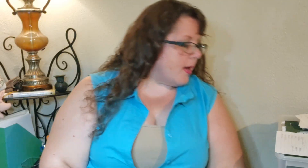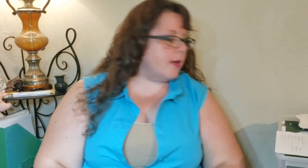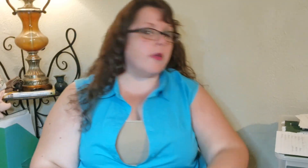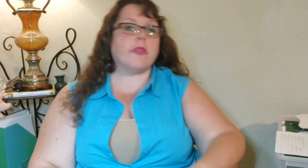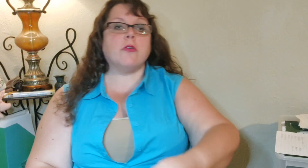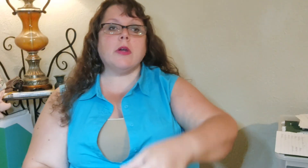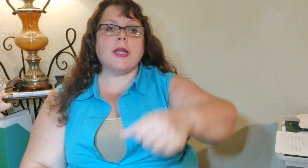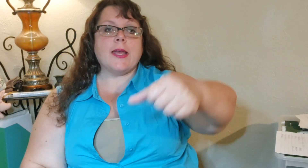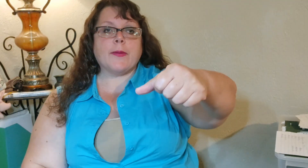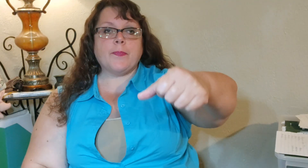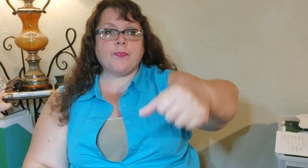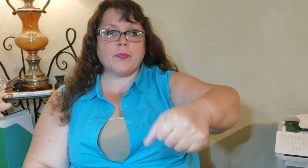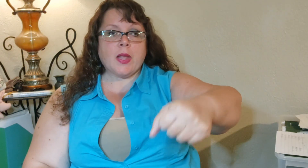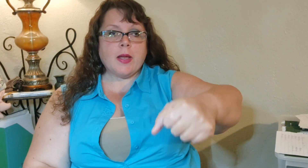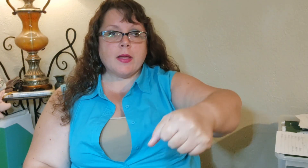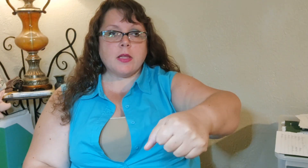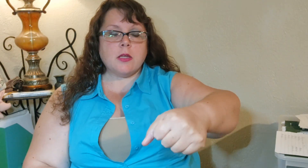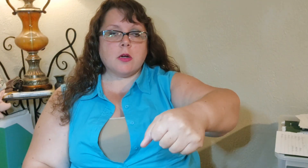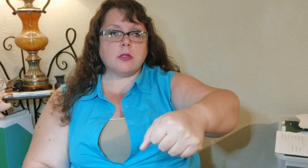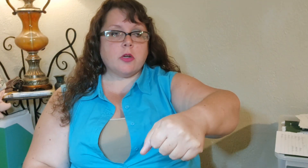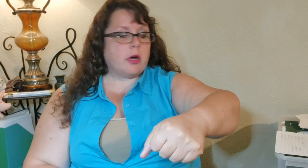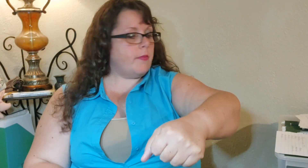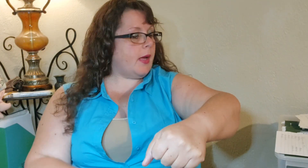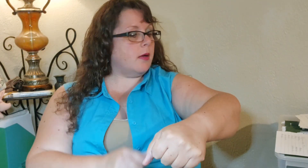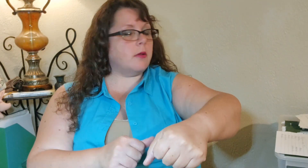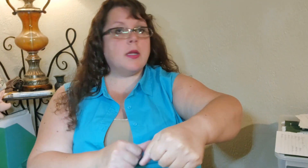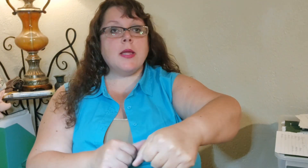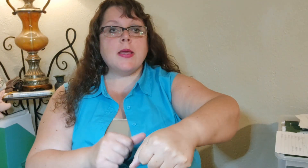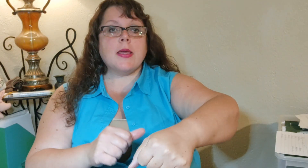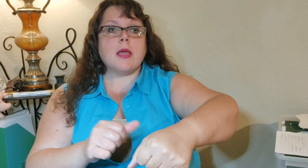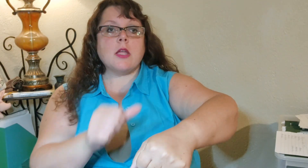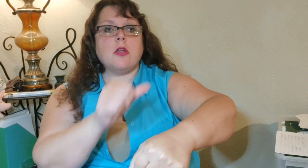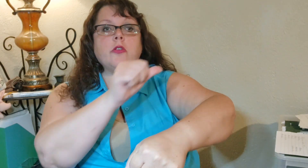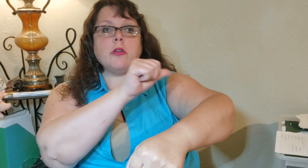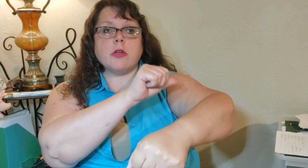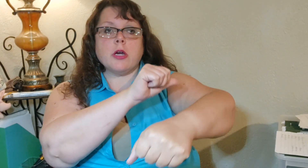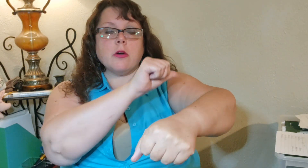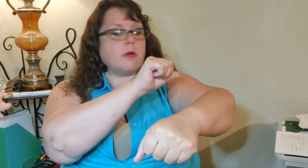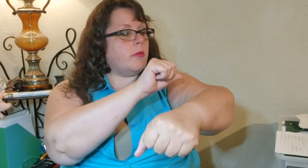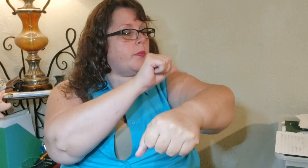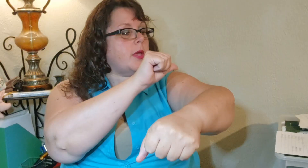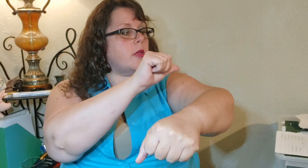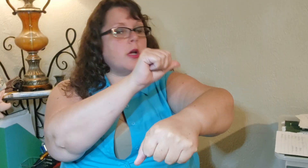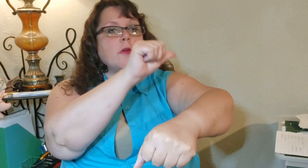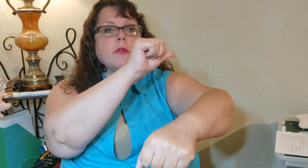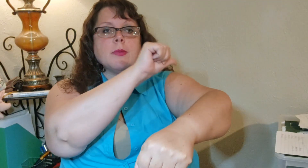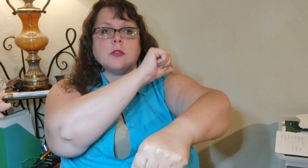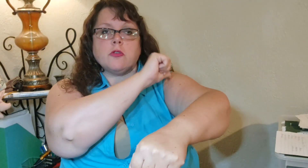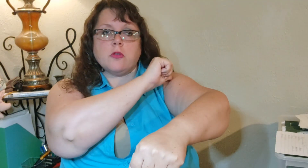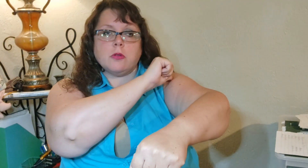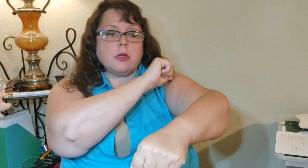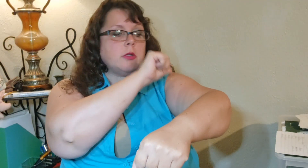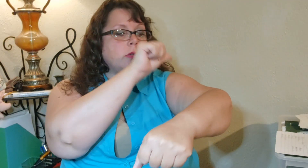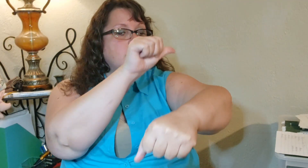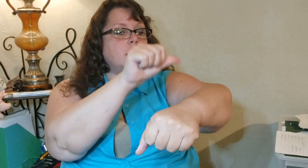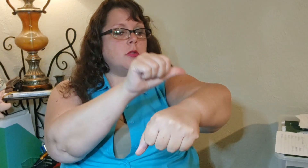And authority, you hold your arm out and you do go, but you go from the shoulder to